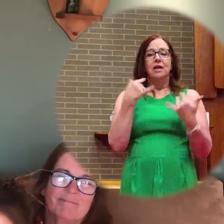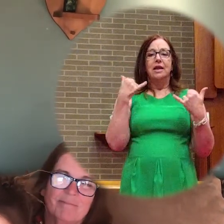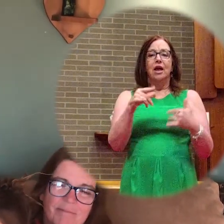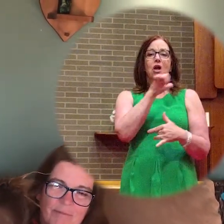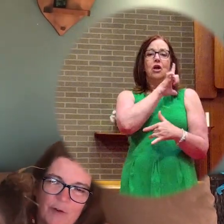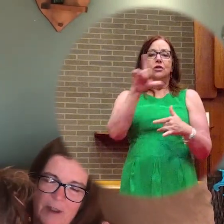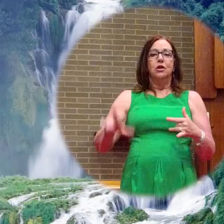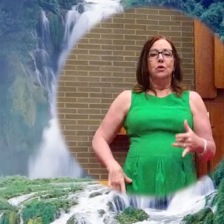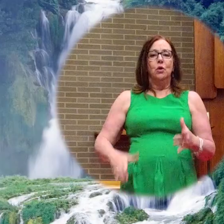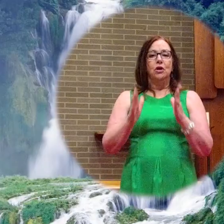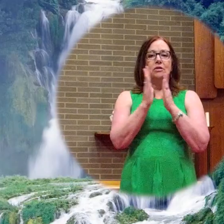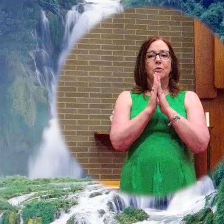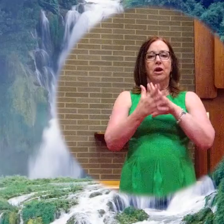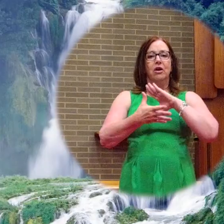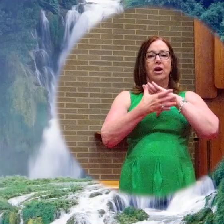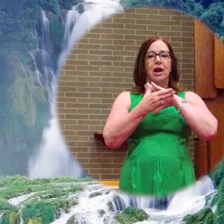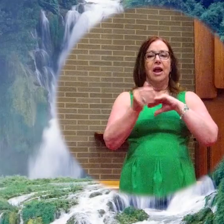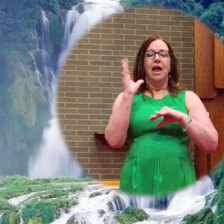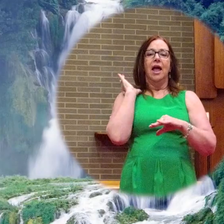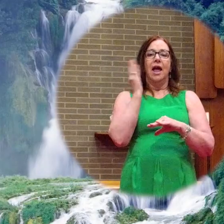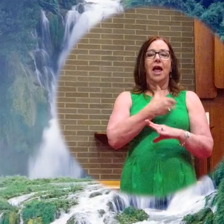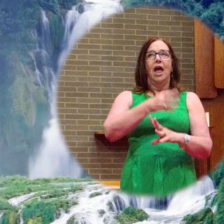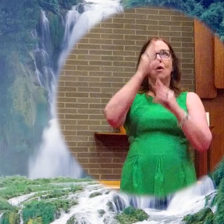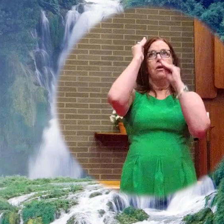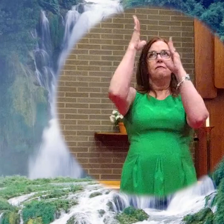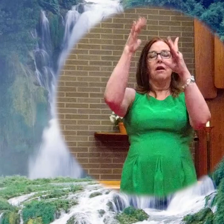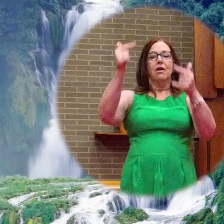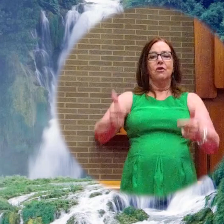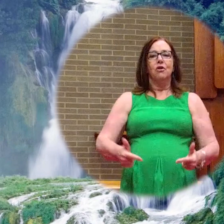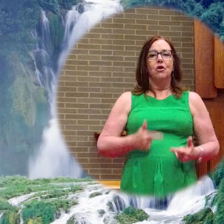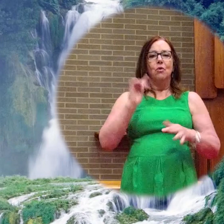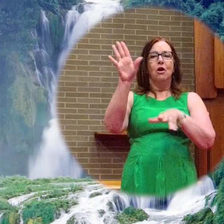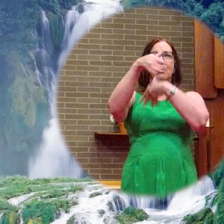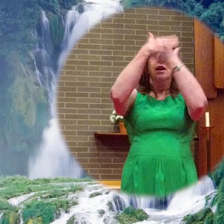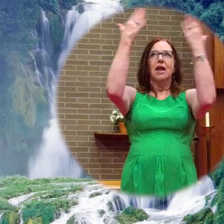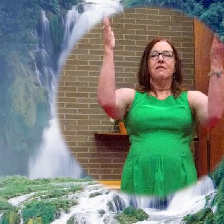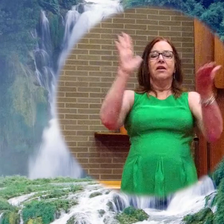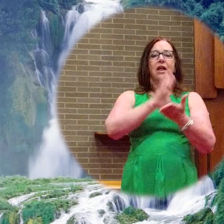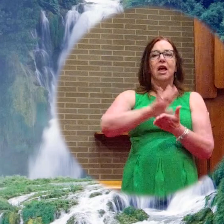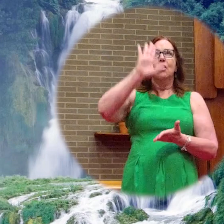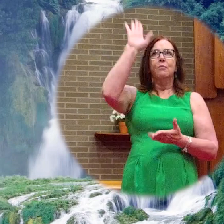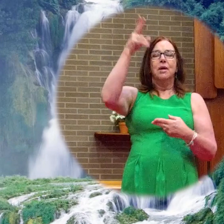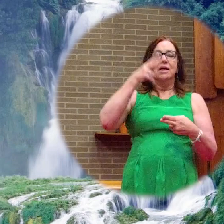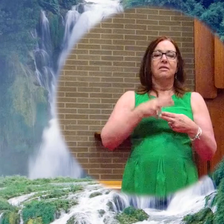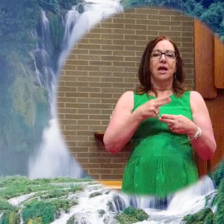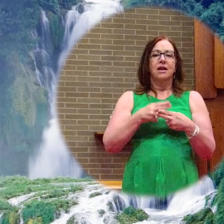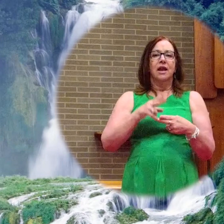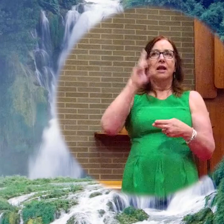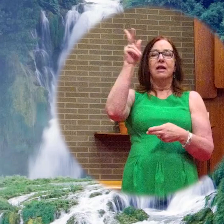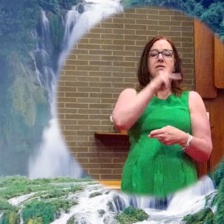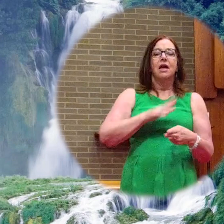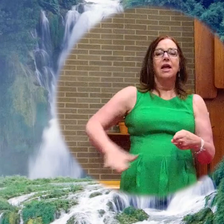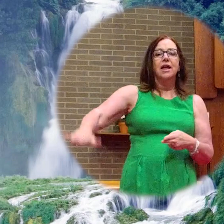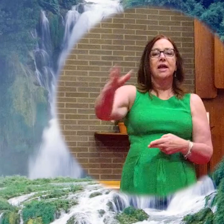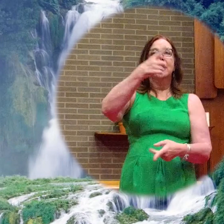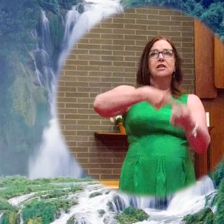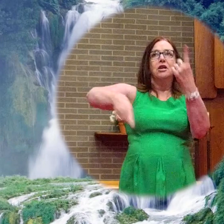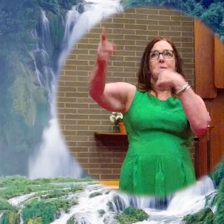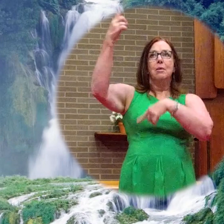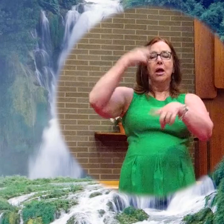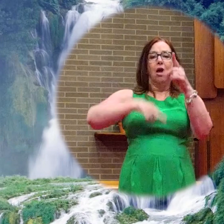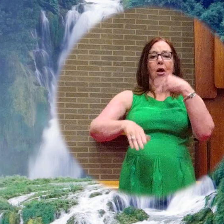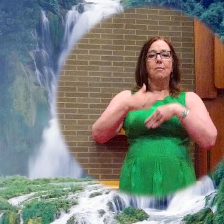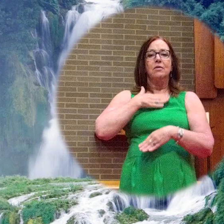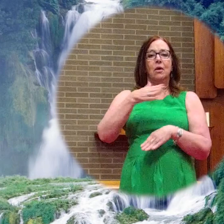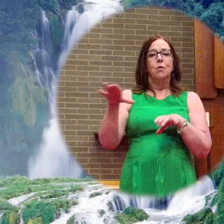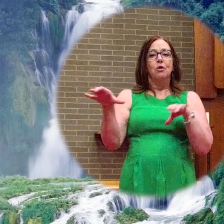Lord's Prayer. Yes. Our Father, who art in heaven, hallowed be thy name. Thy kingdom come, thy